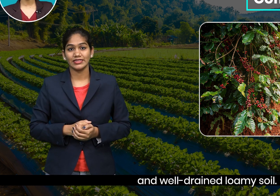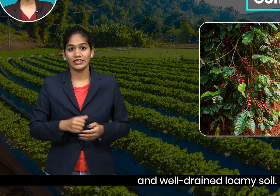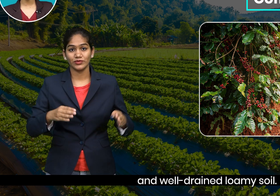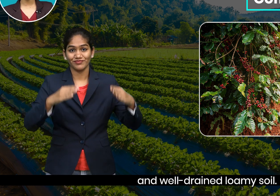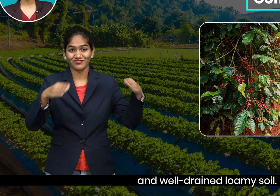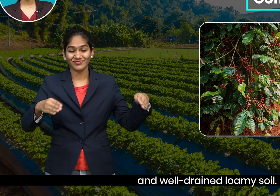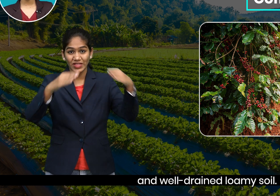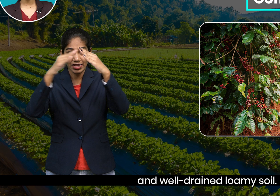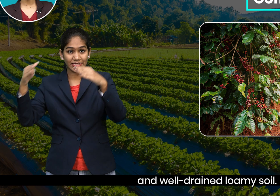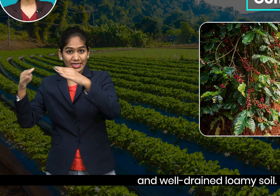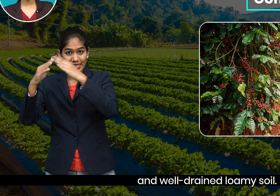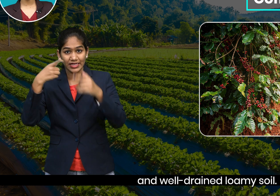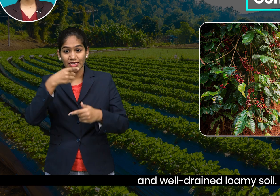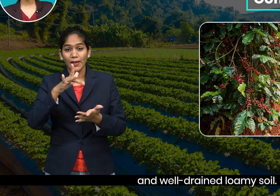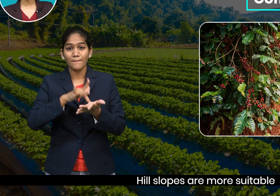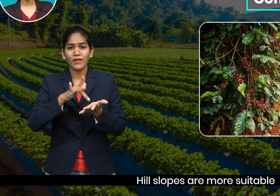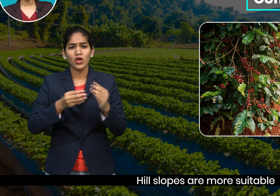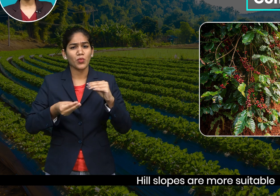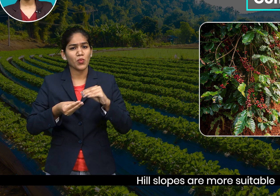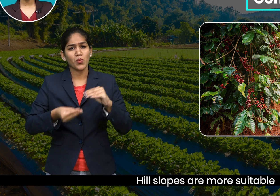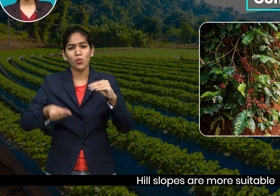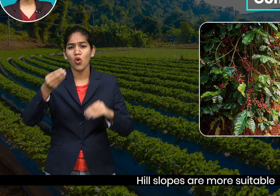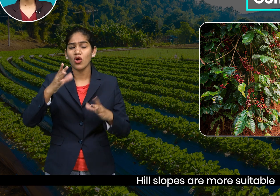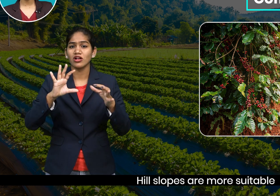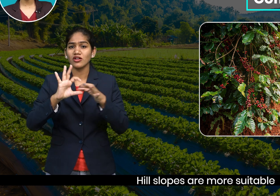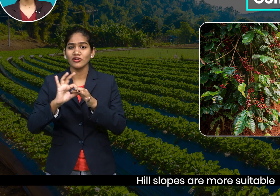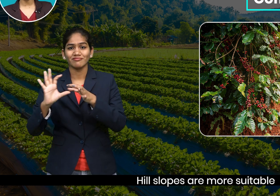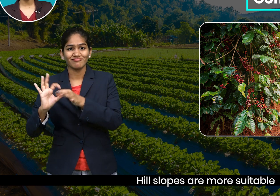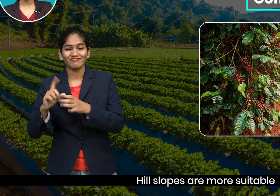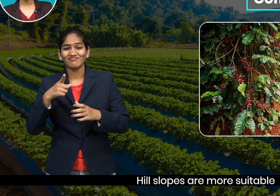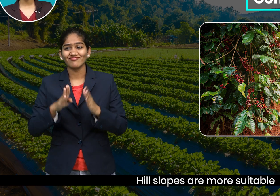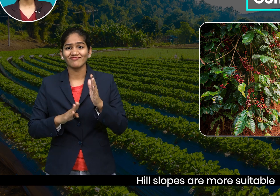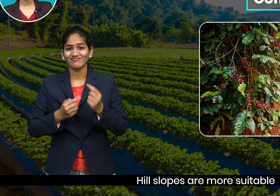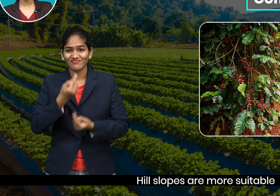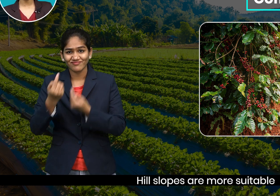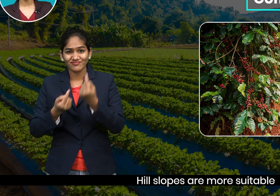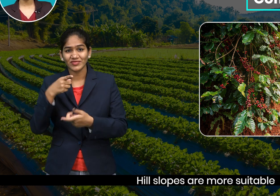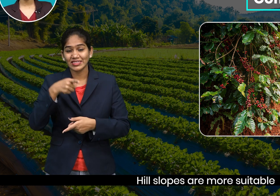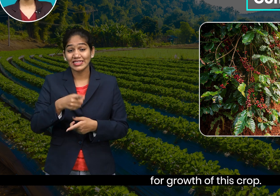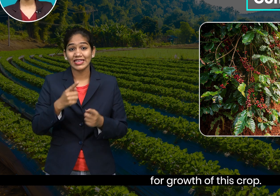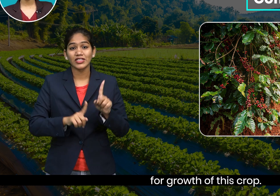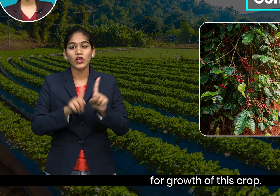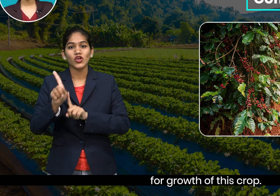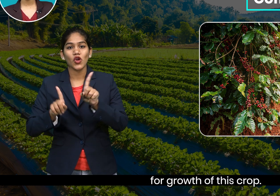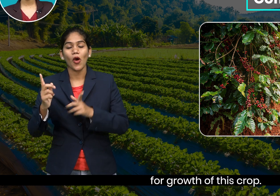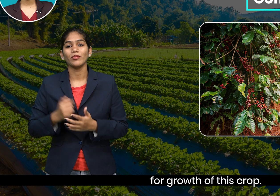Hill slopes are more suitable for growth of this crop.